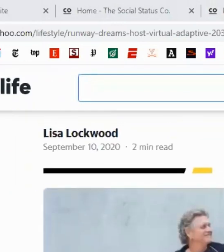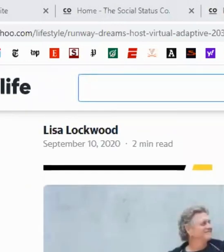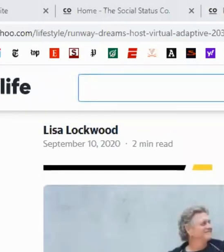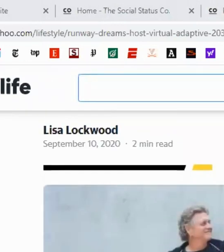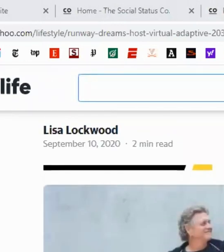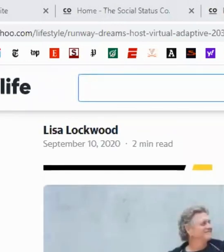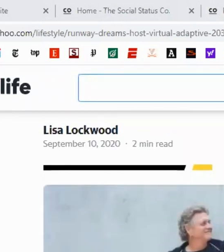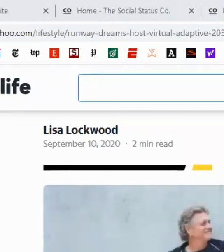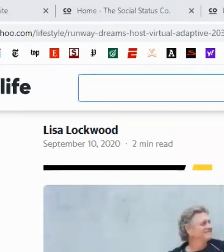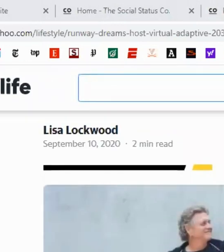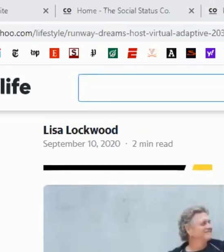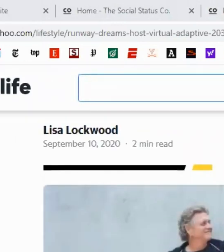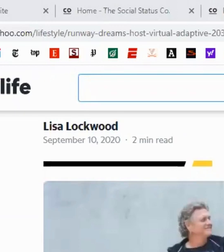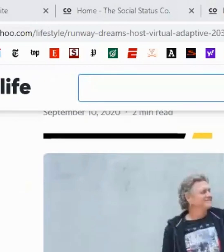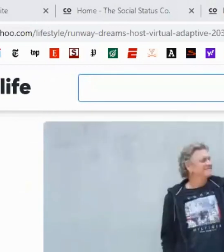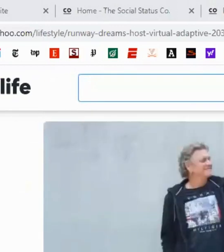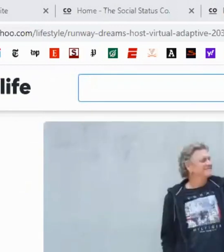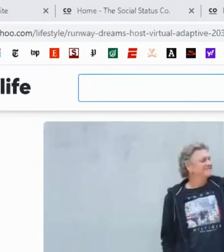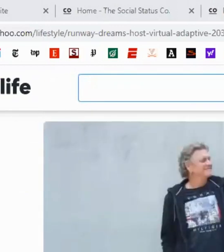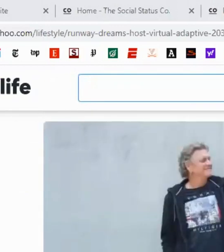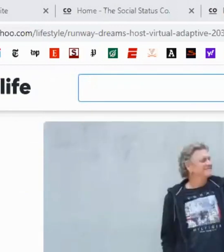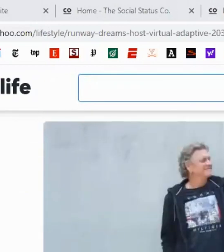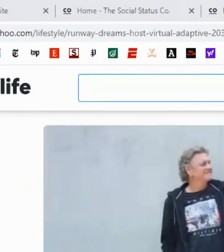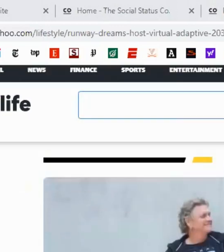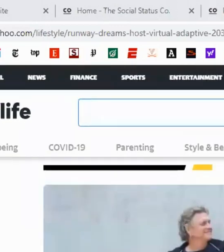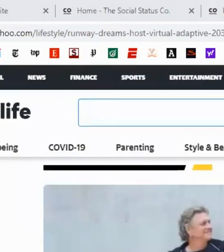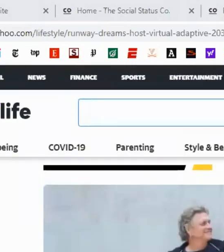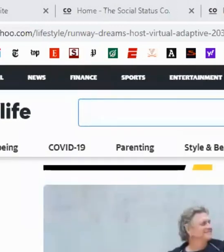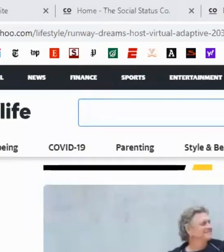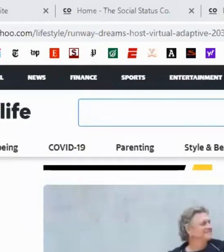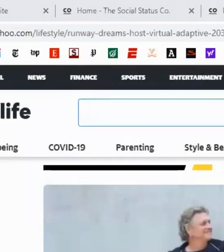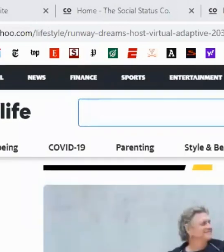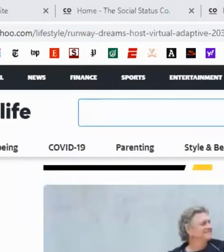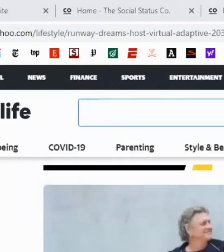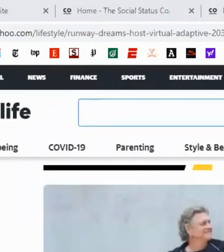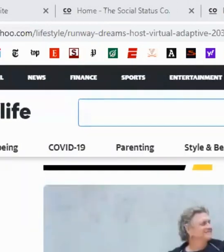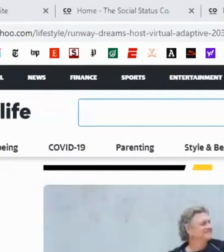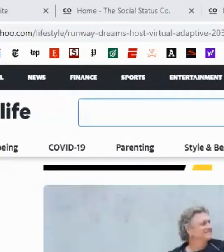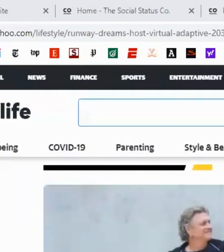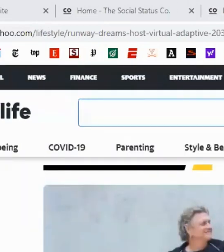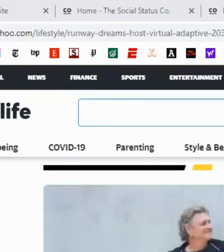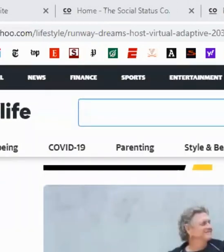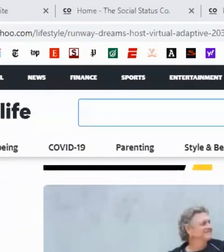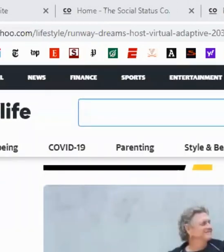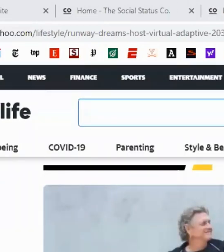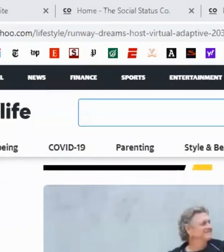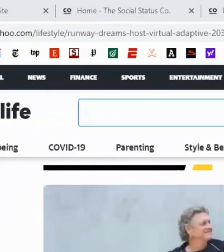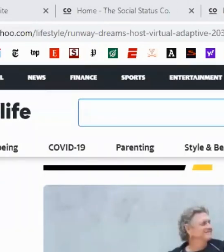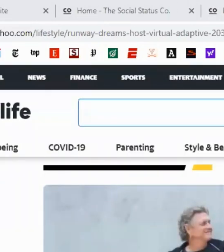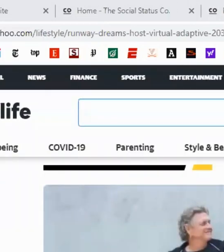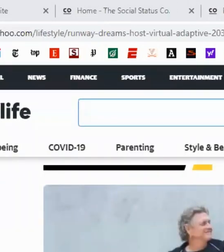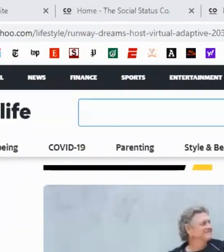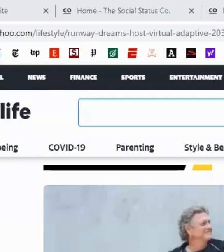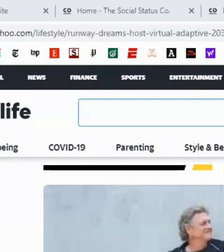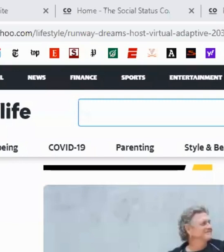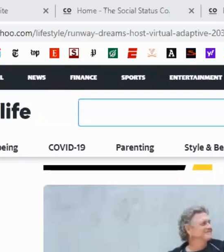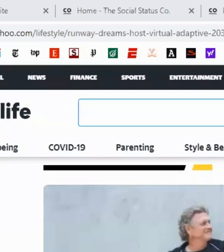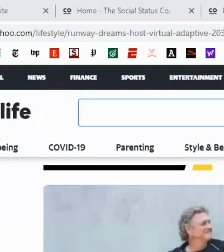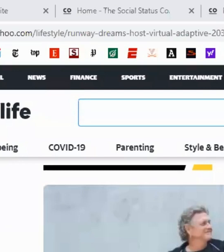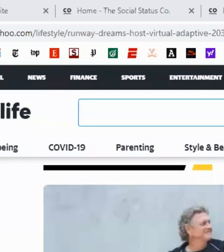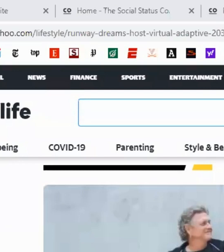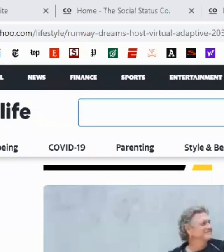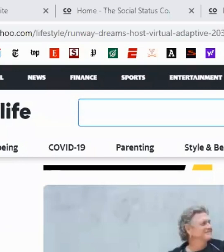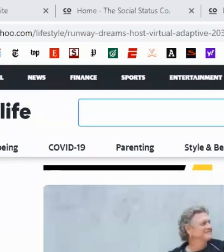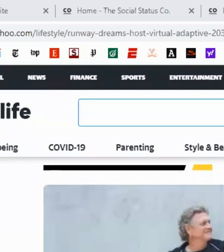So my first client actually in 2015 was Runway of Dreams Foundation. Runway of Dreams is a nonprofit organization